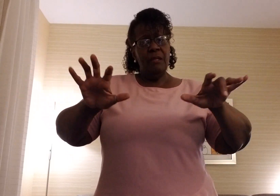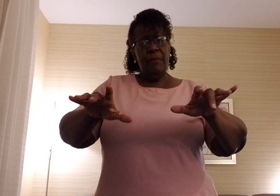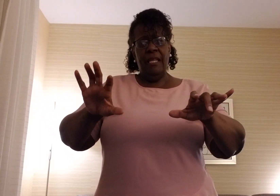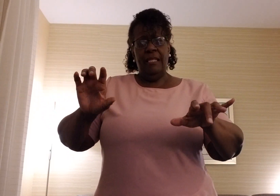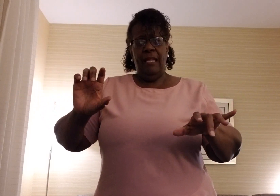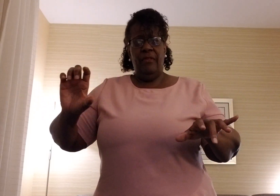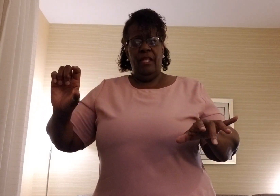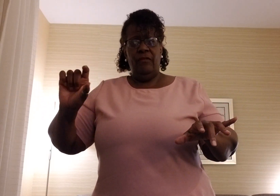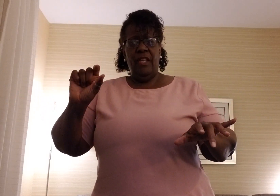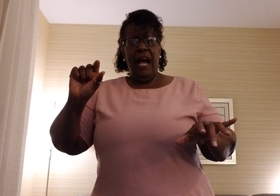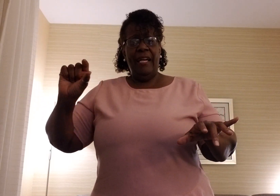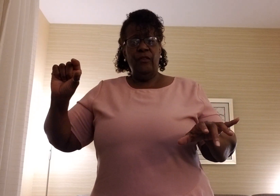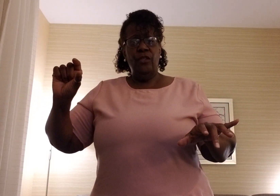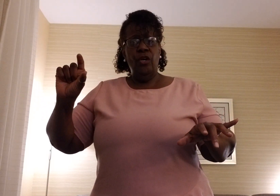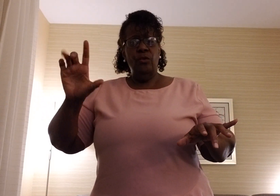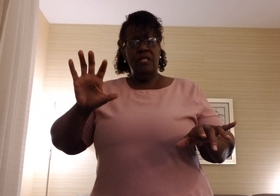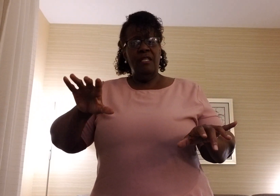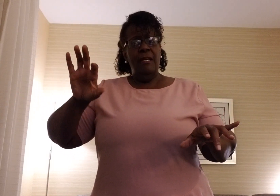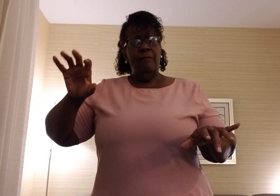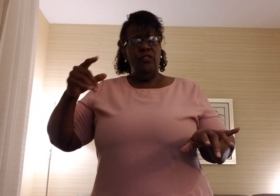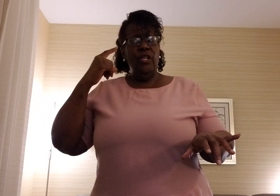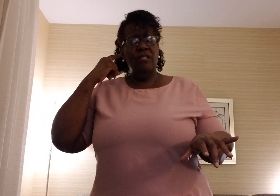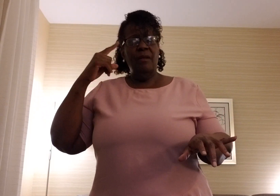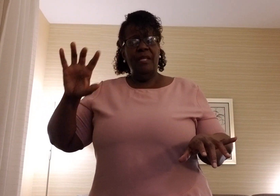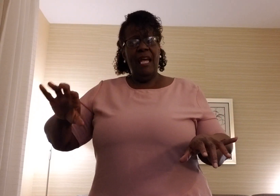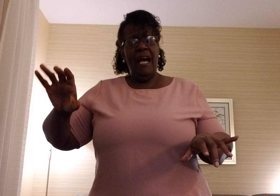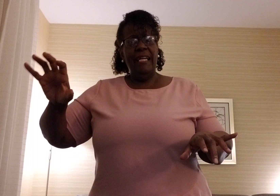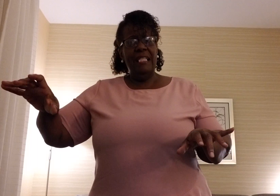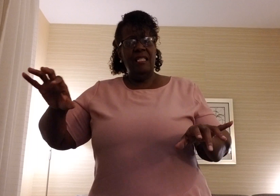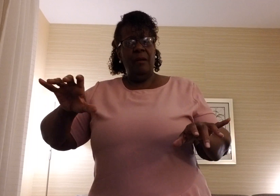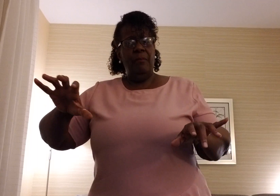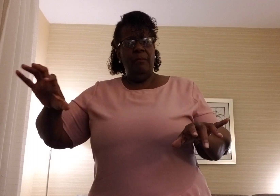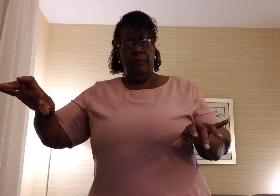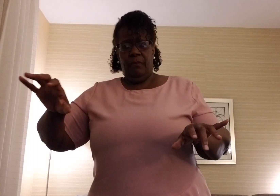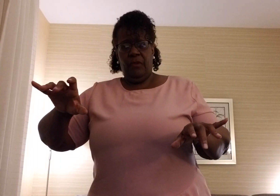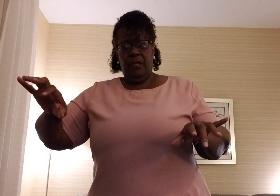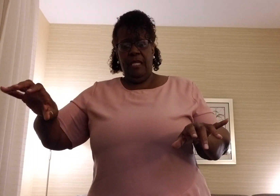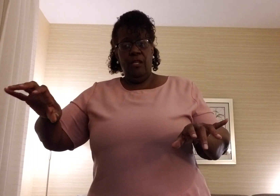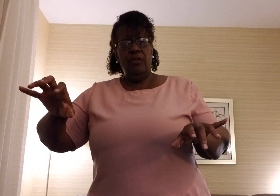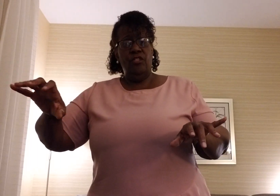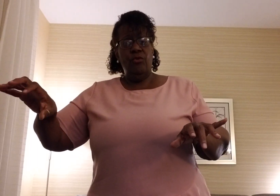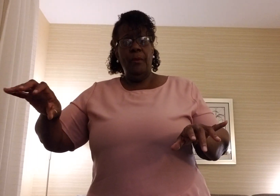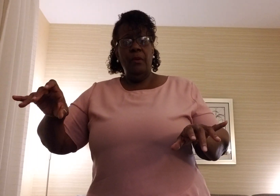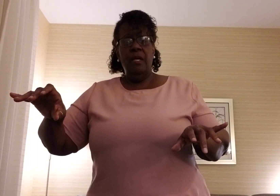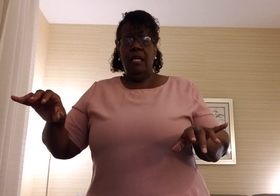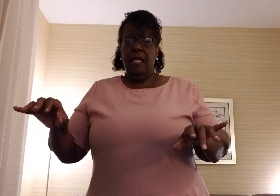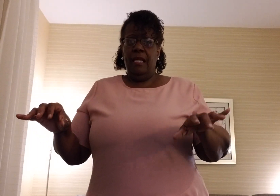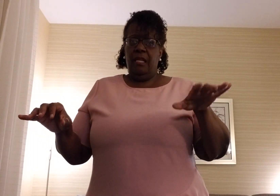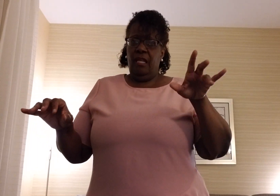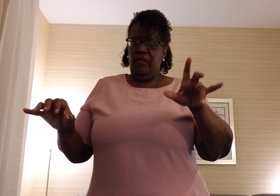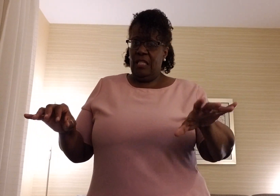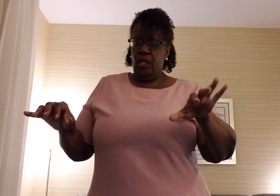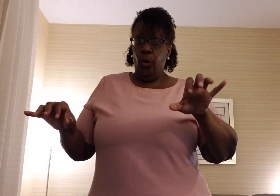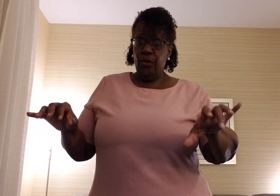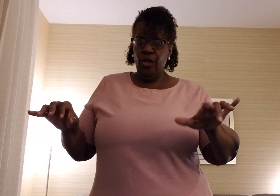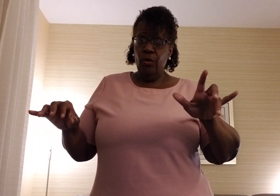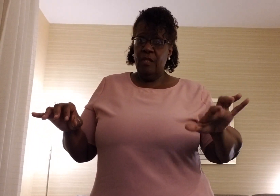to, and if the higher the notes, you hear something high, it's up here in the treble. If it's lower notes, it's